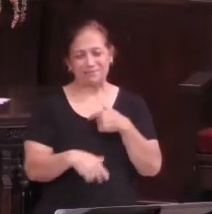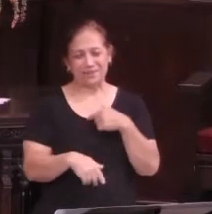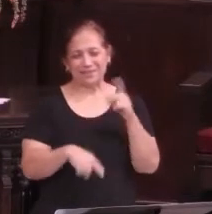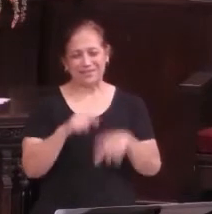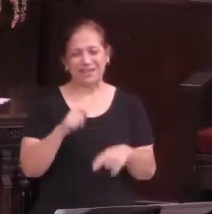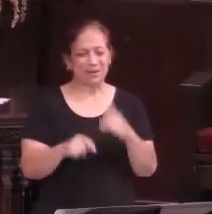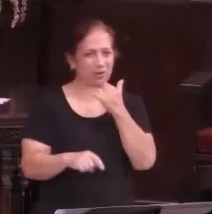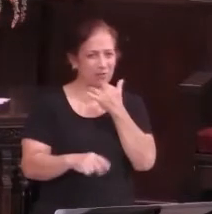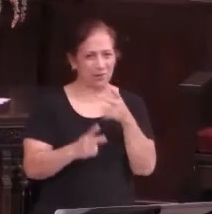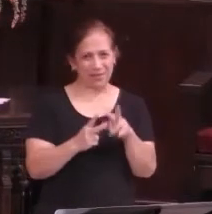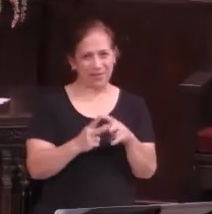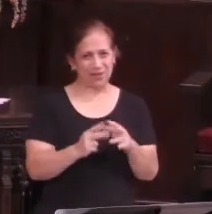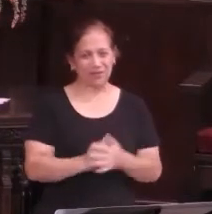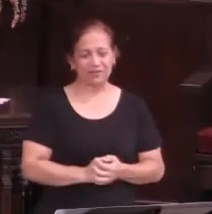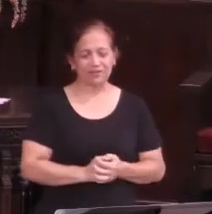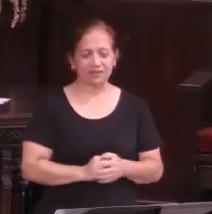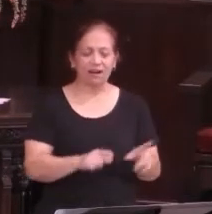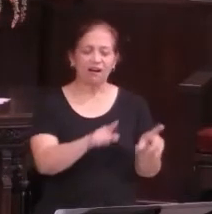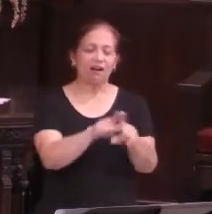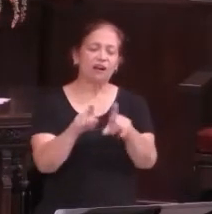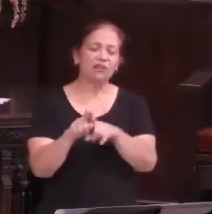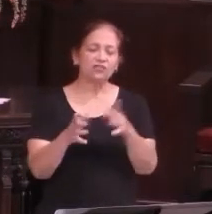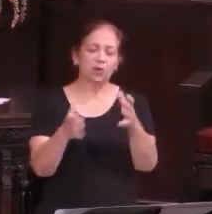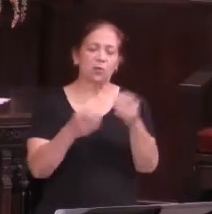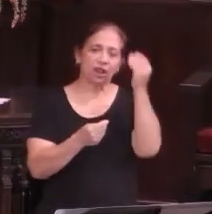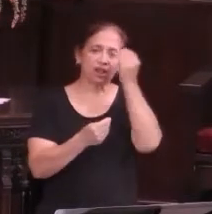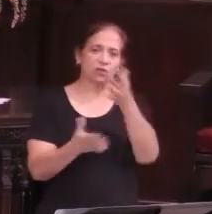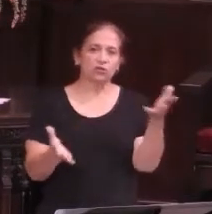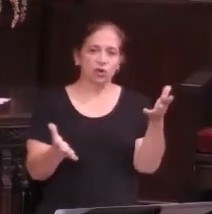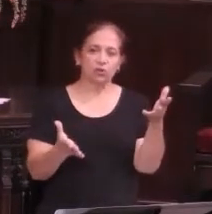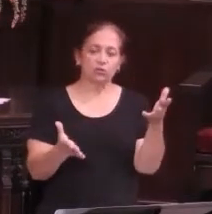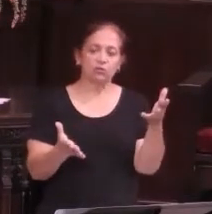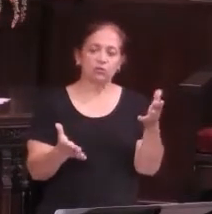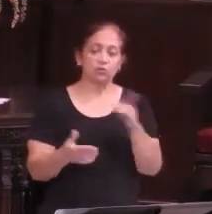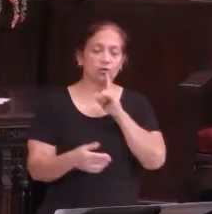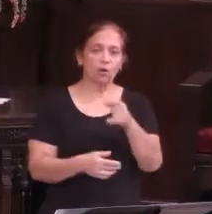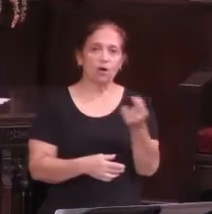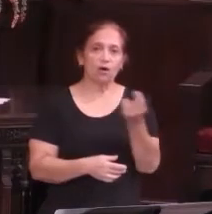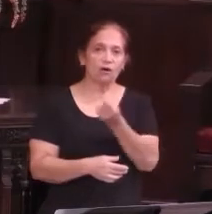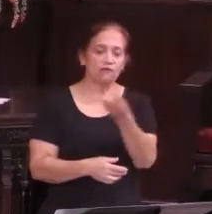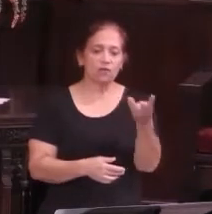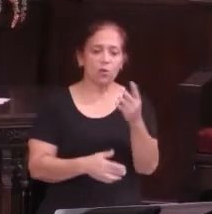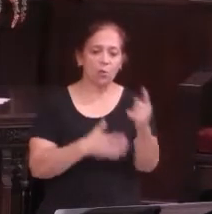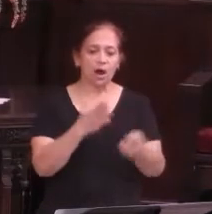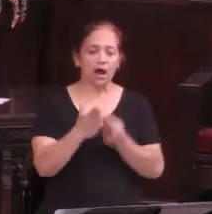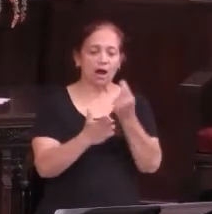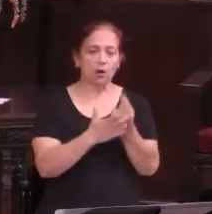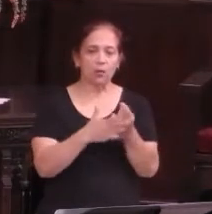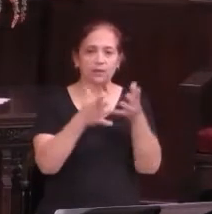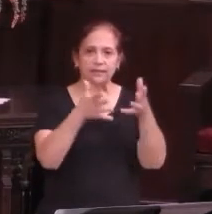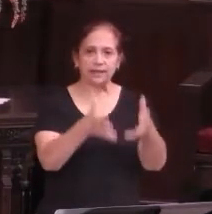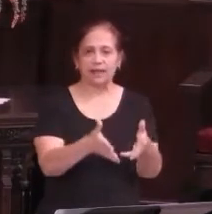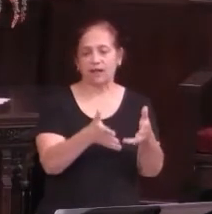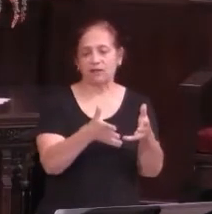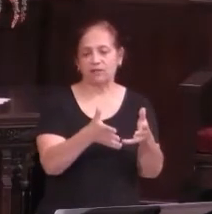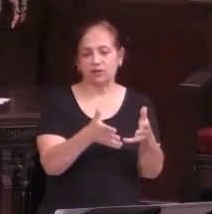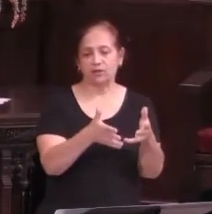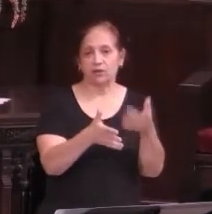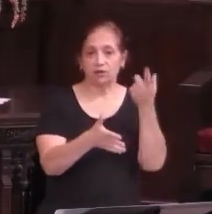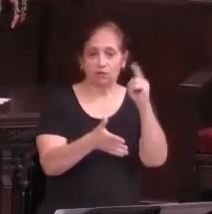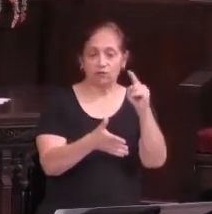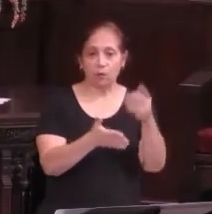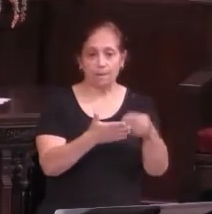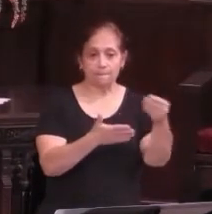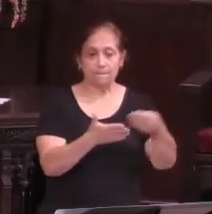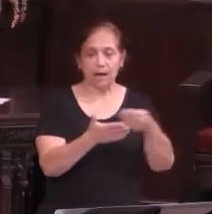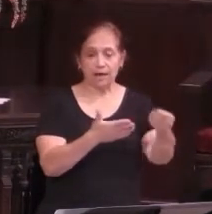with either. I also wanna let you know that there are just a few hours left to purchase